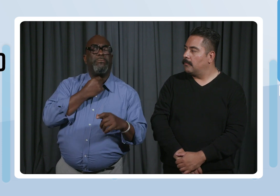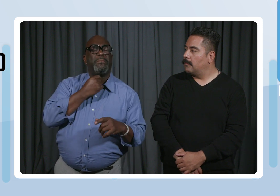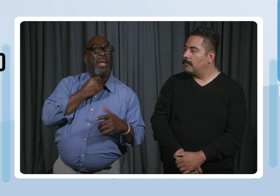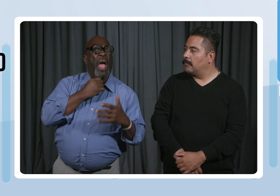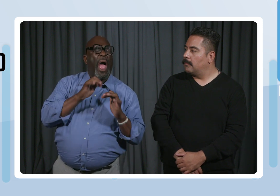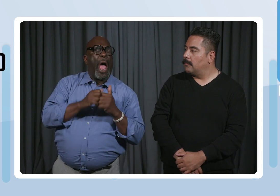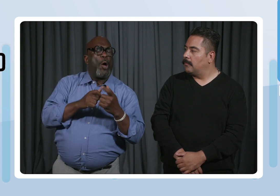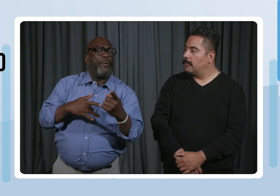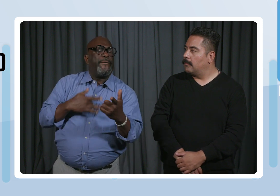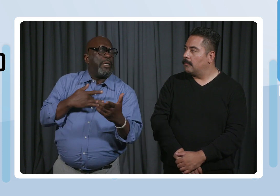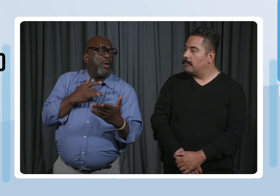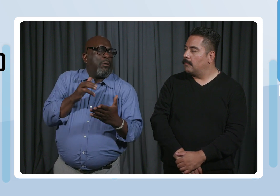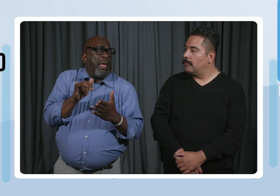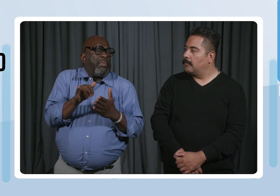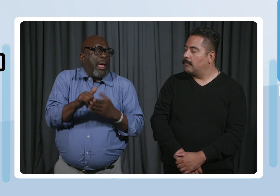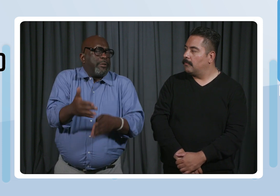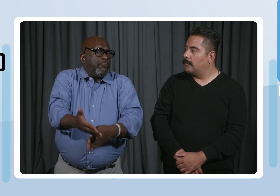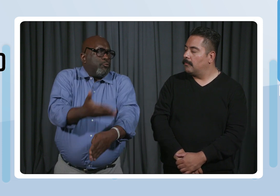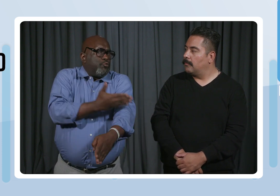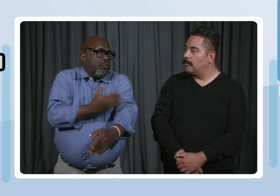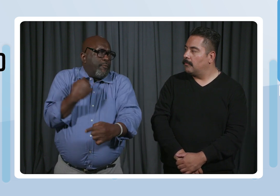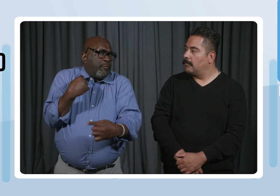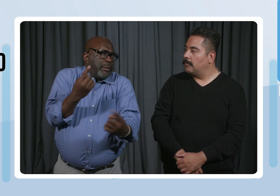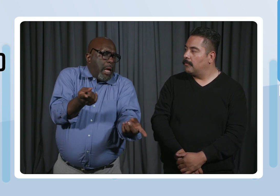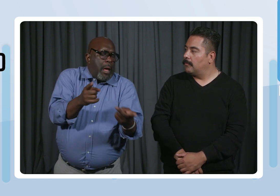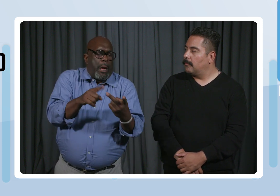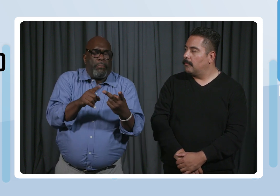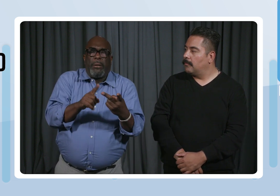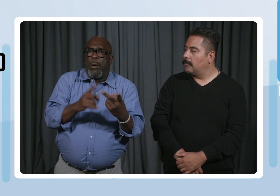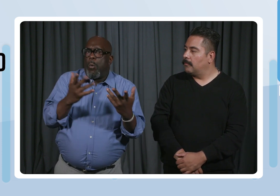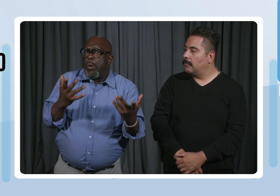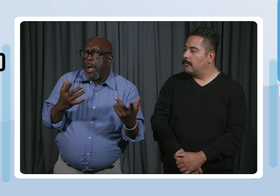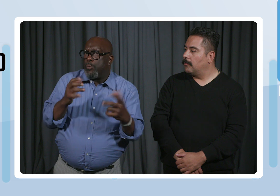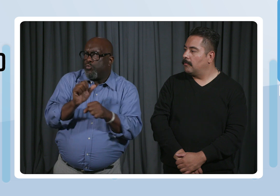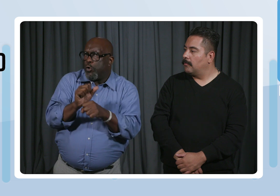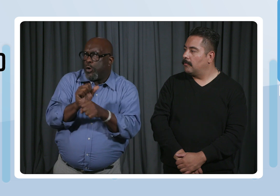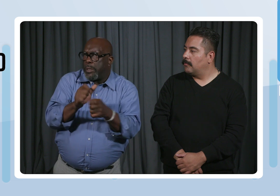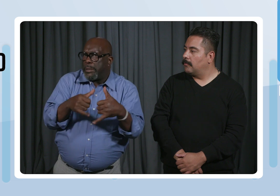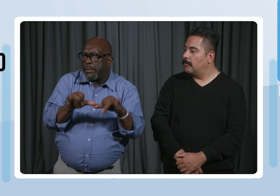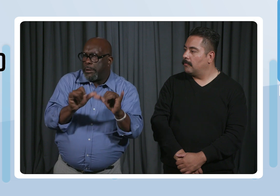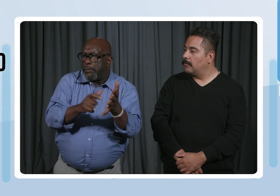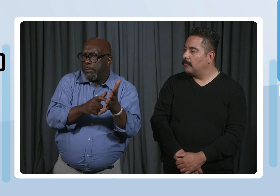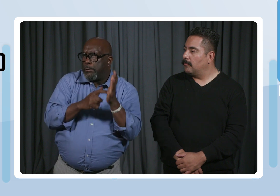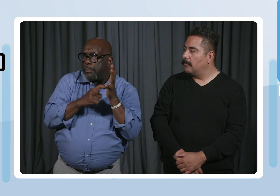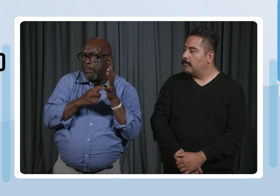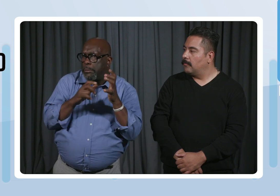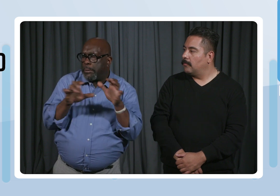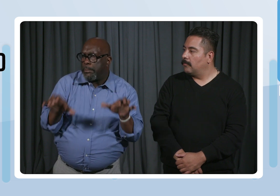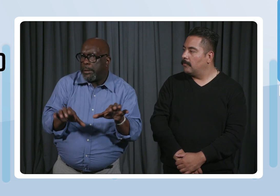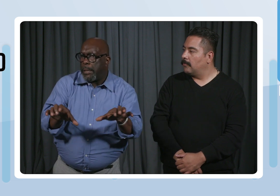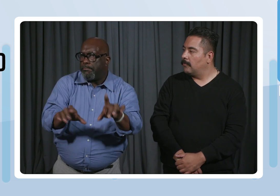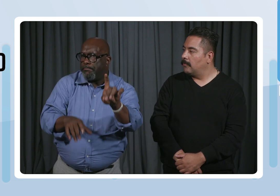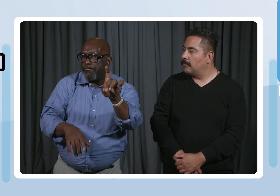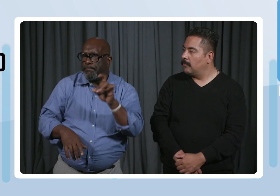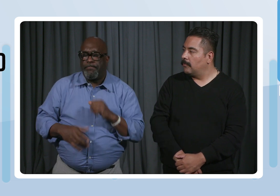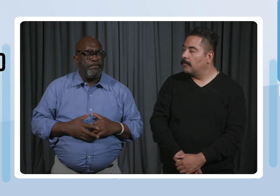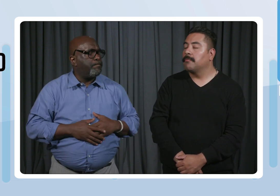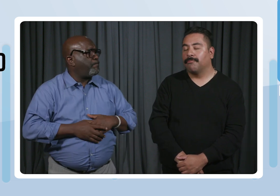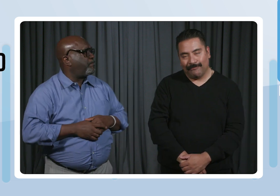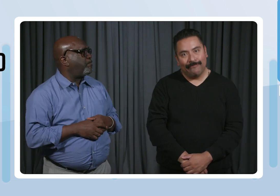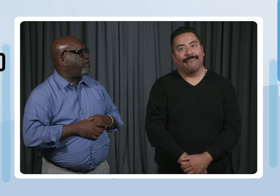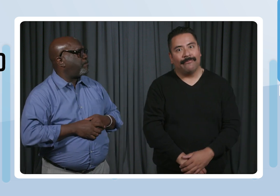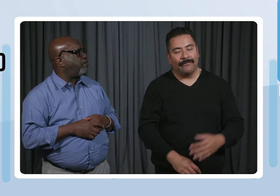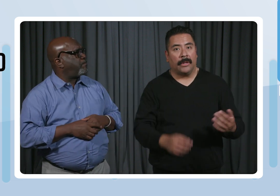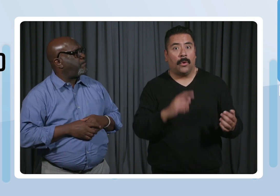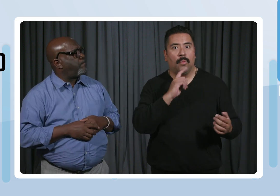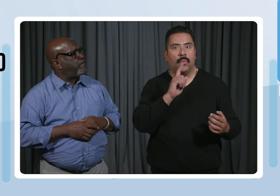you feel that this has improved over time and what work, is still left to be done. Absolutely. So,